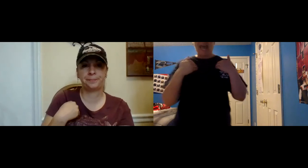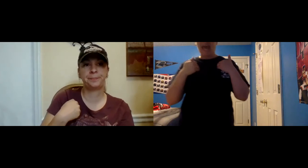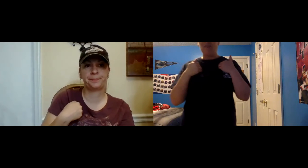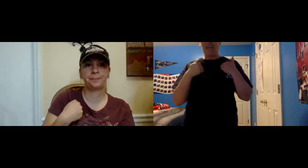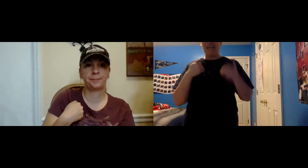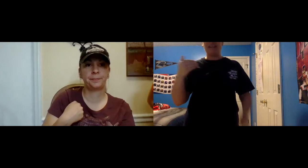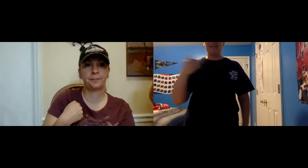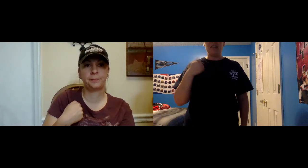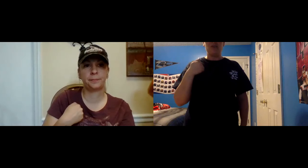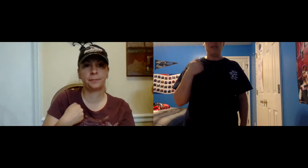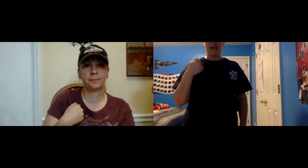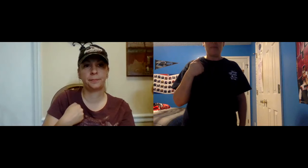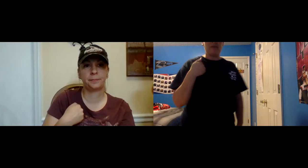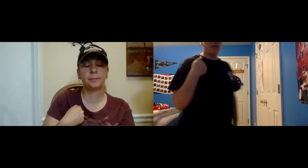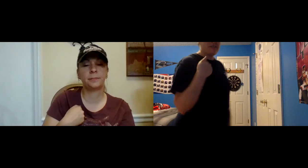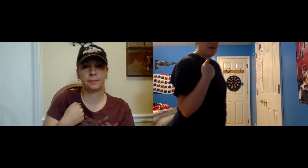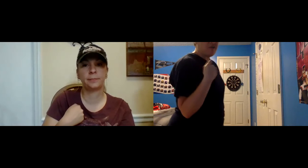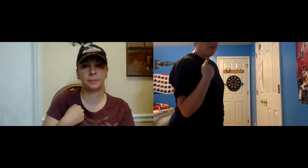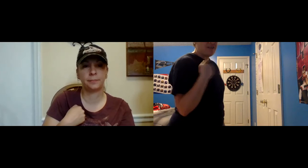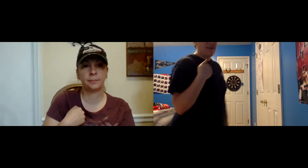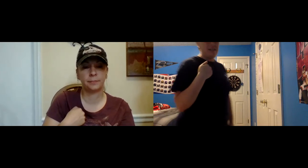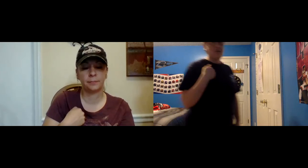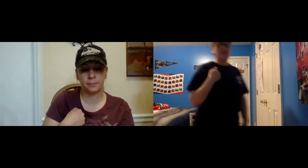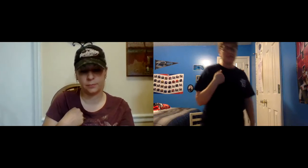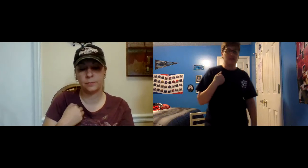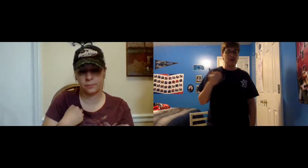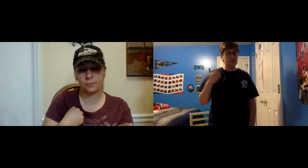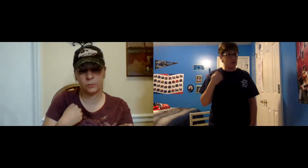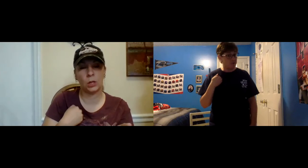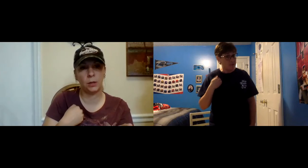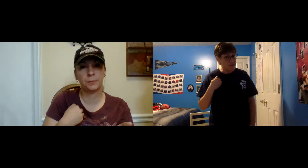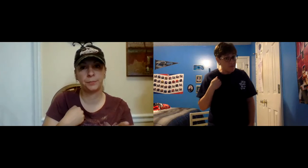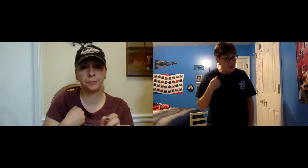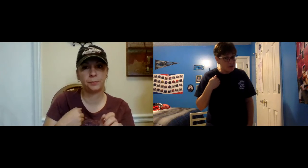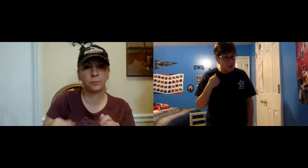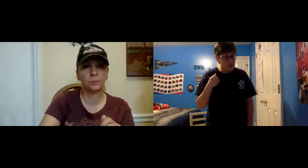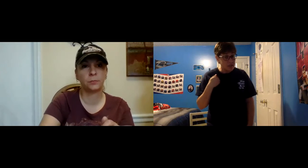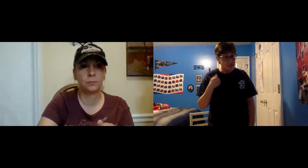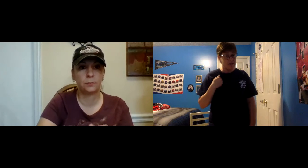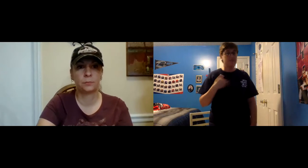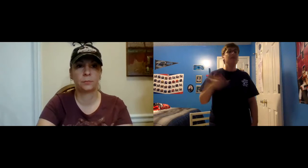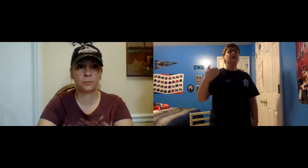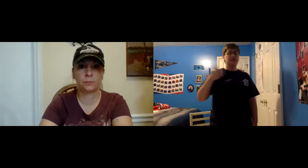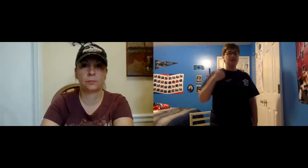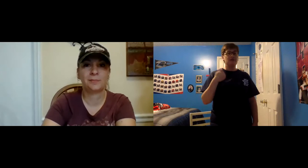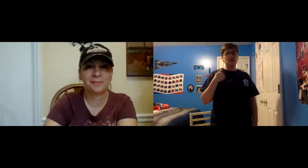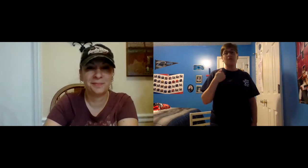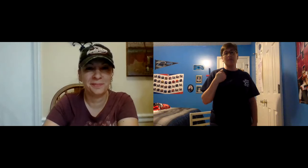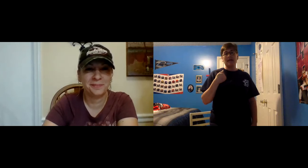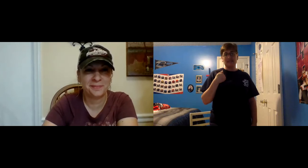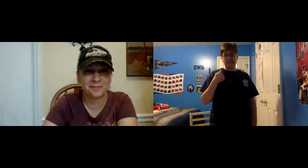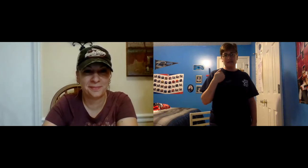that have hand and you're just tapping yourself. It's almost like your husband's going, remember that you need to do this, so